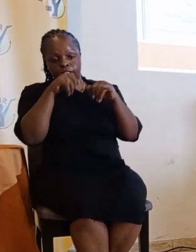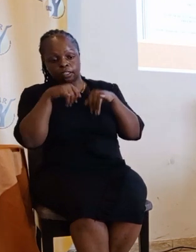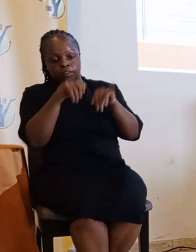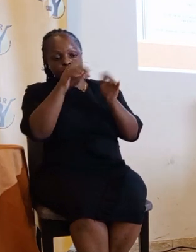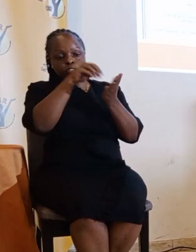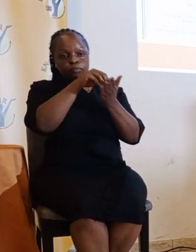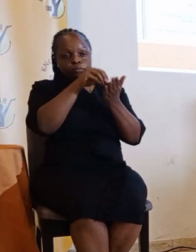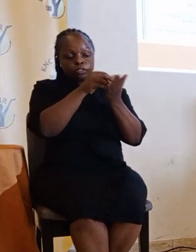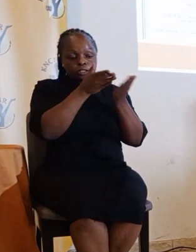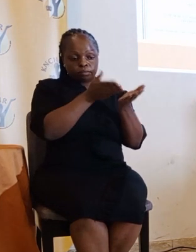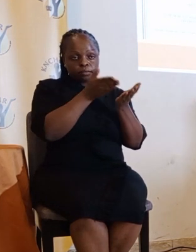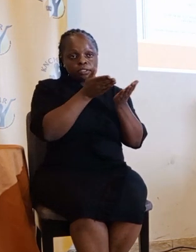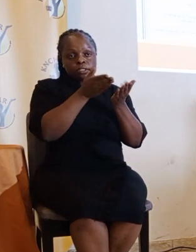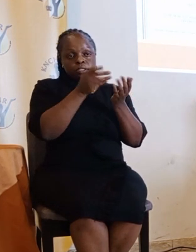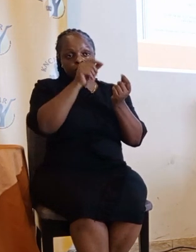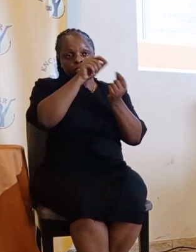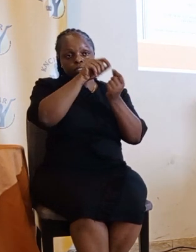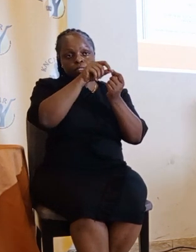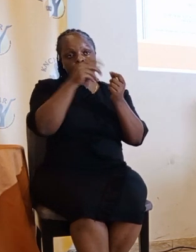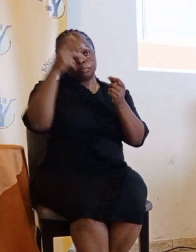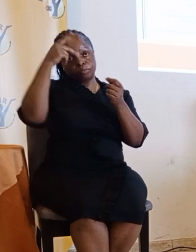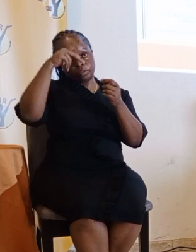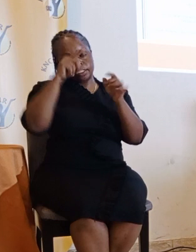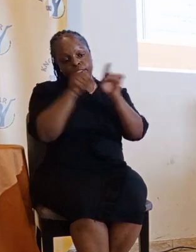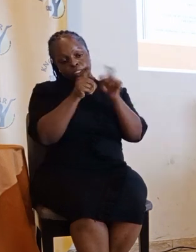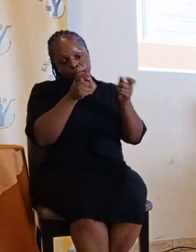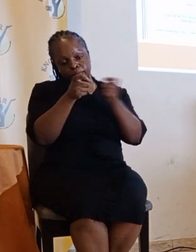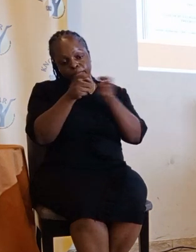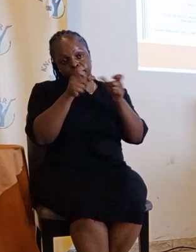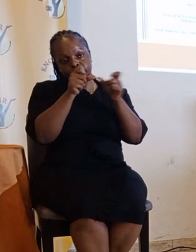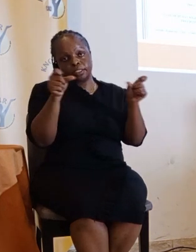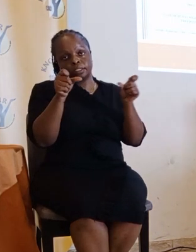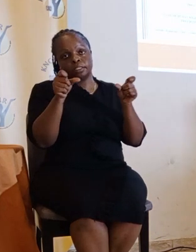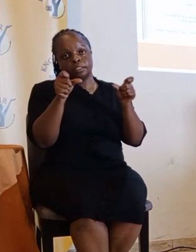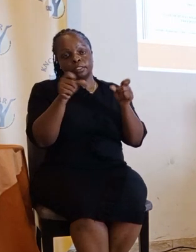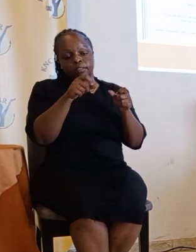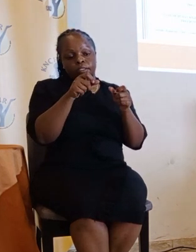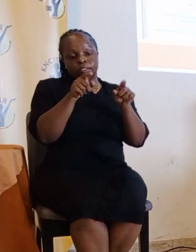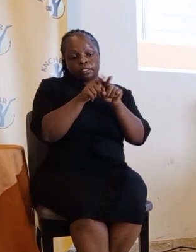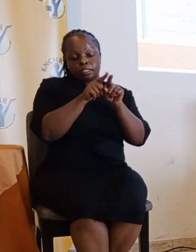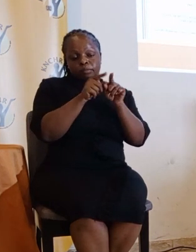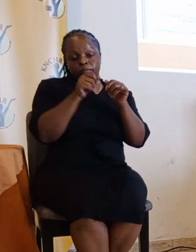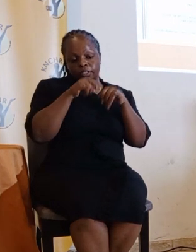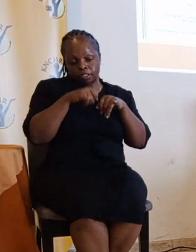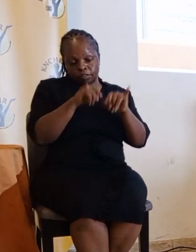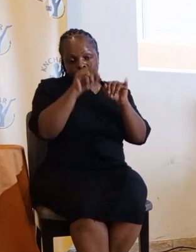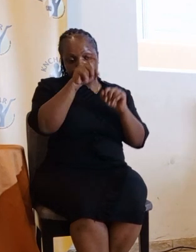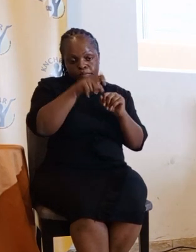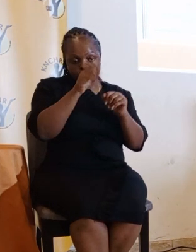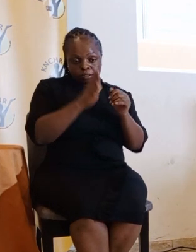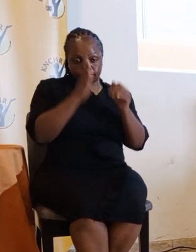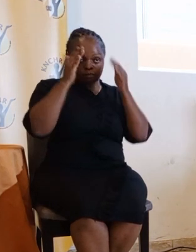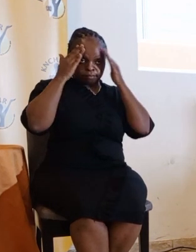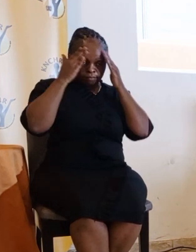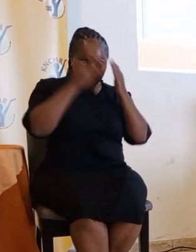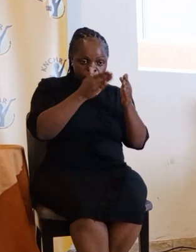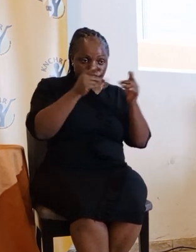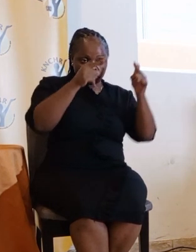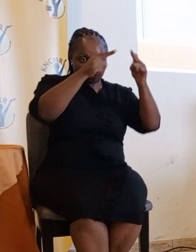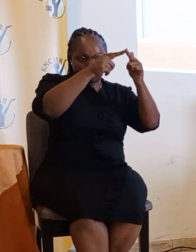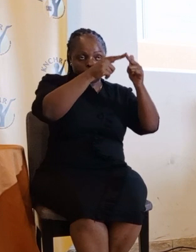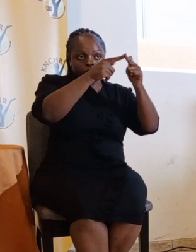in place, particularly in policy and administrative measures, much more effort needs to be concentrated towards